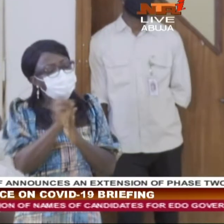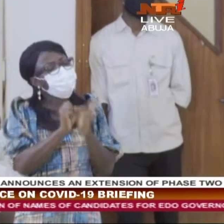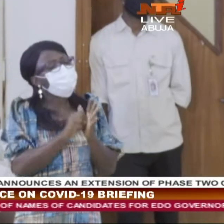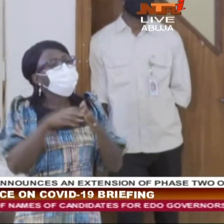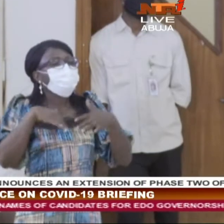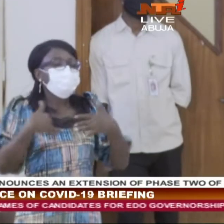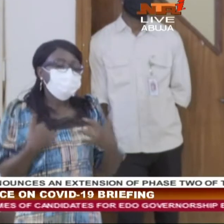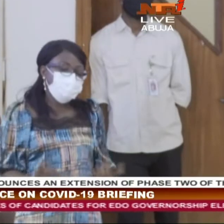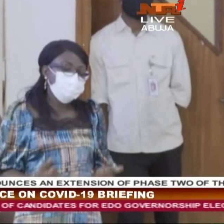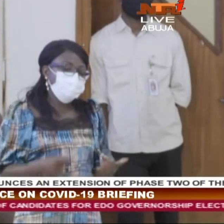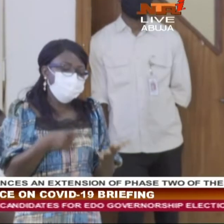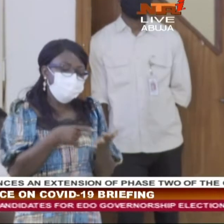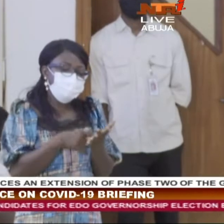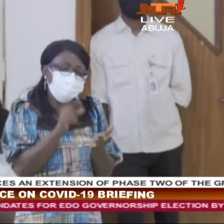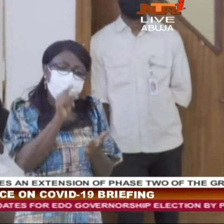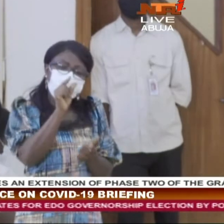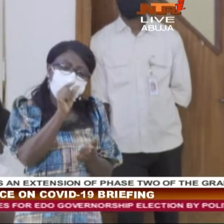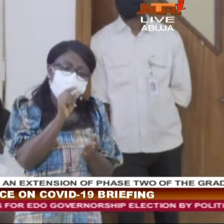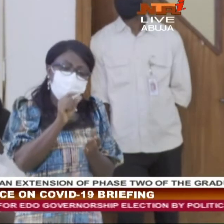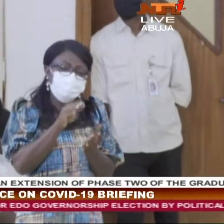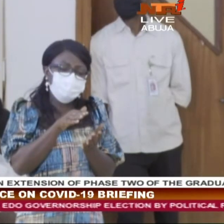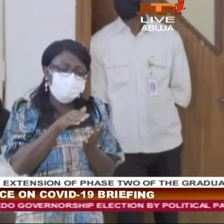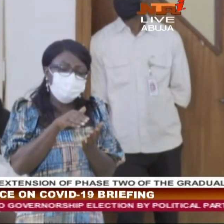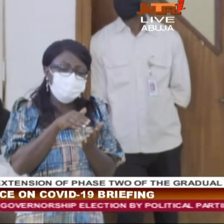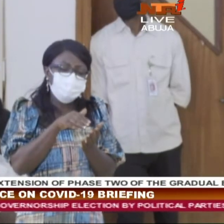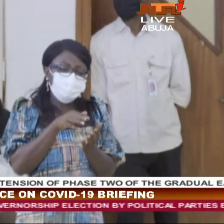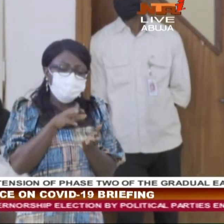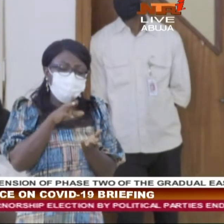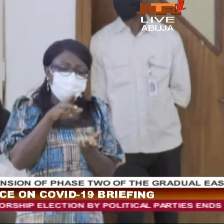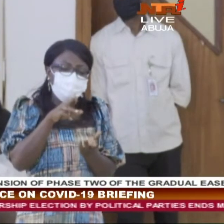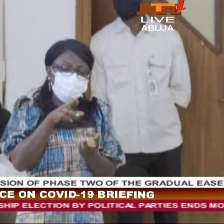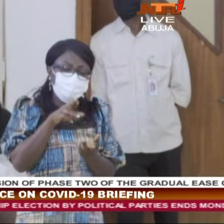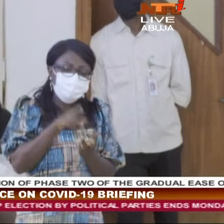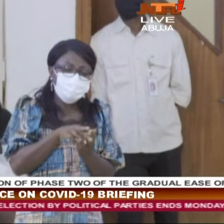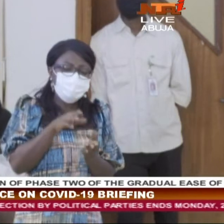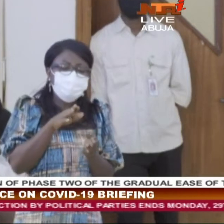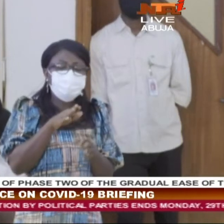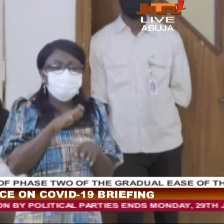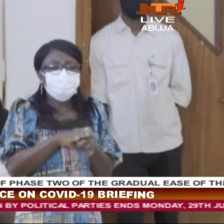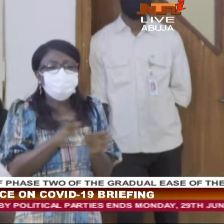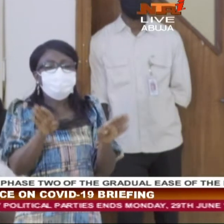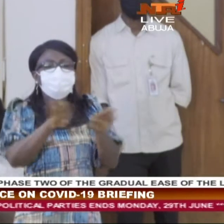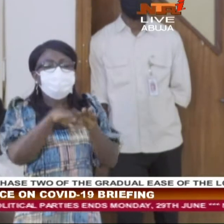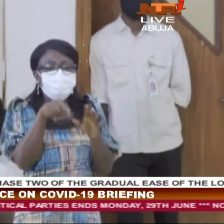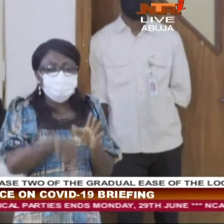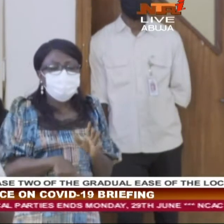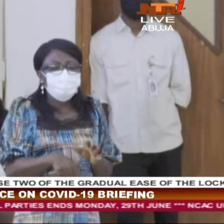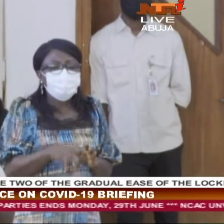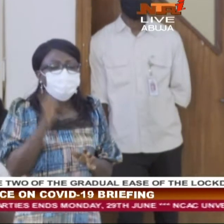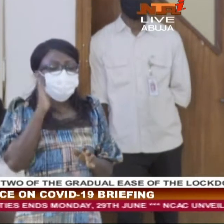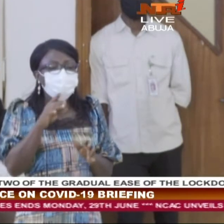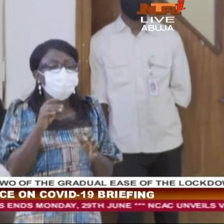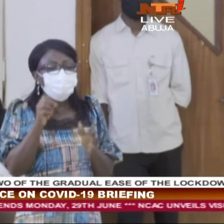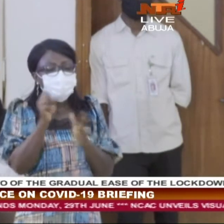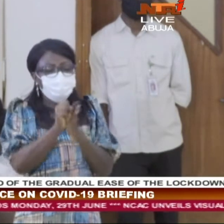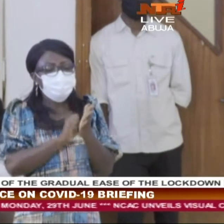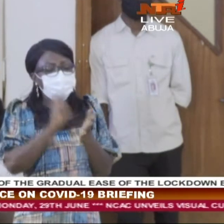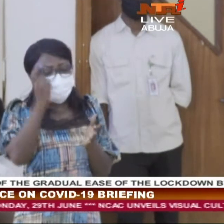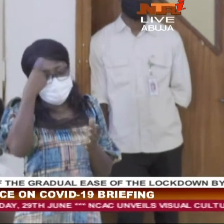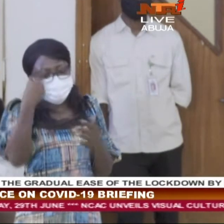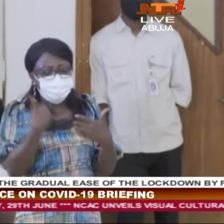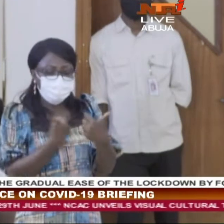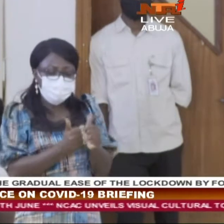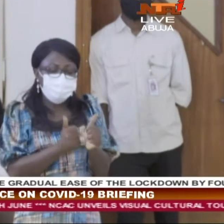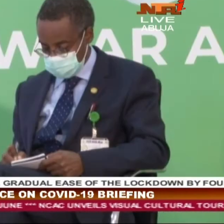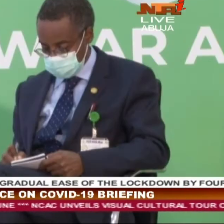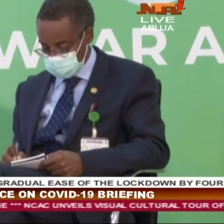little relaxation on interstate travel also subject to the approval of state governors? Can a